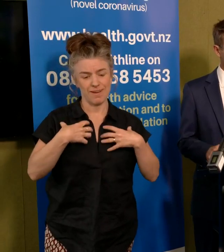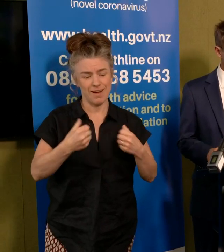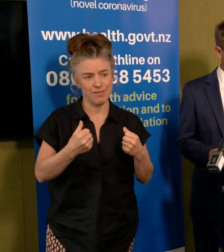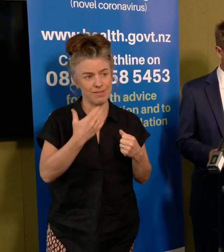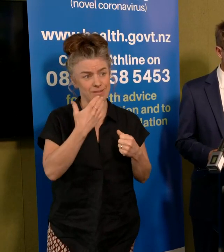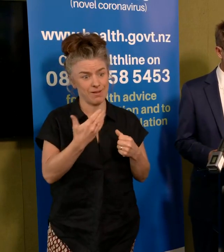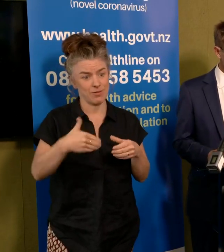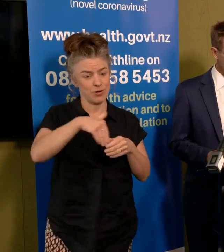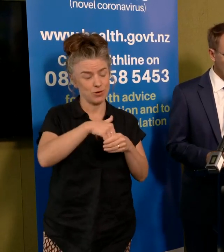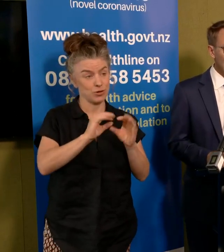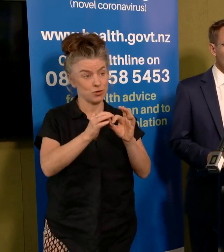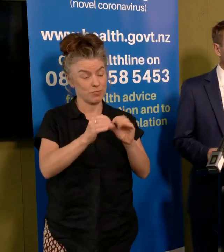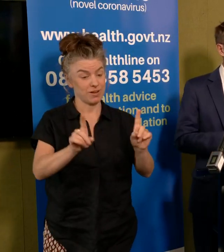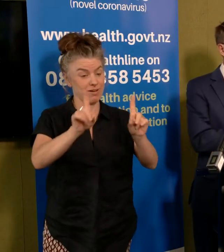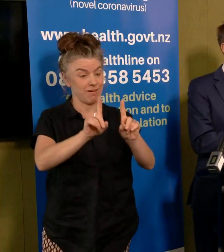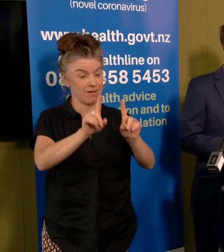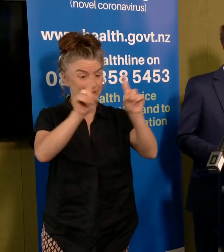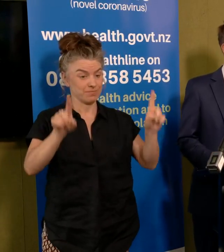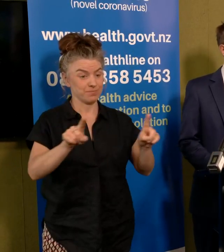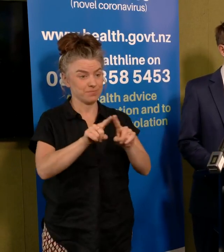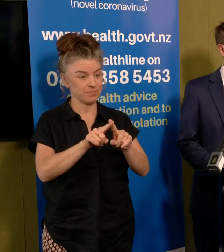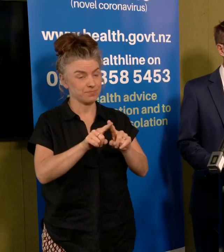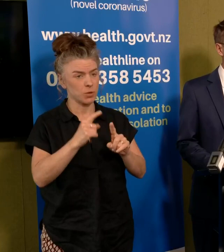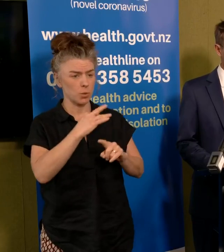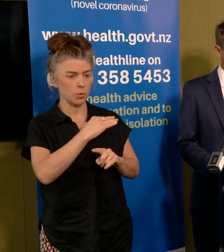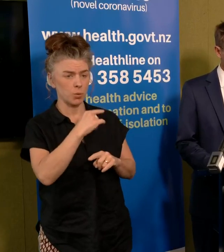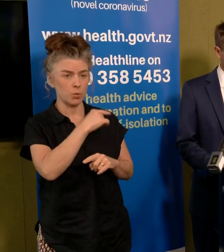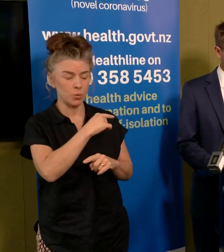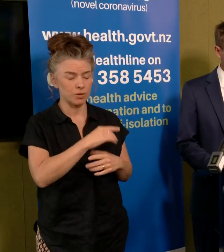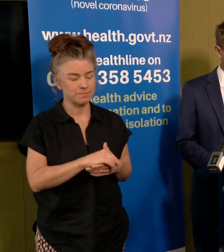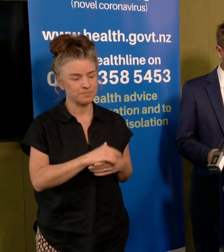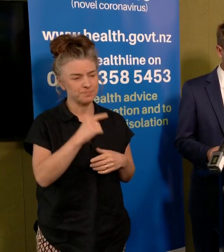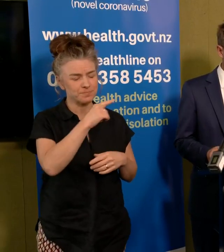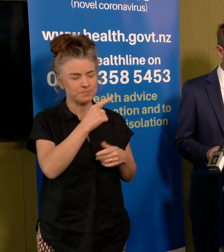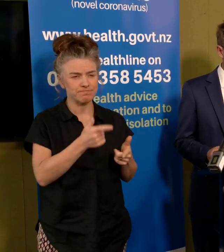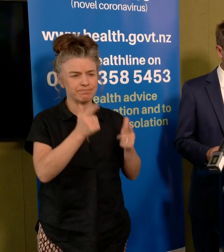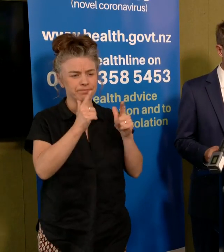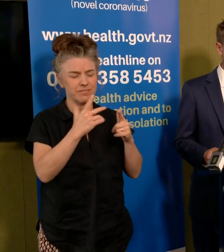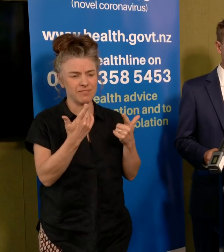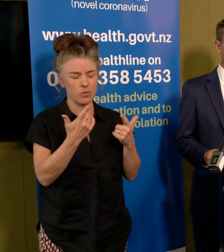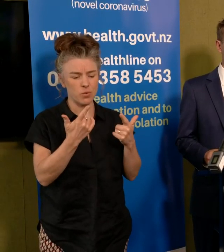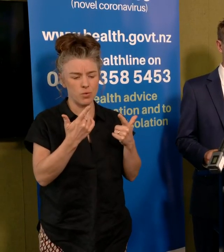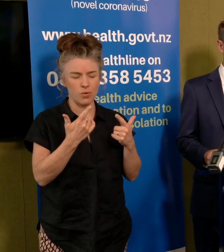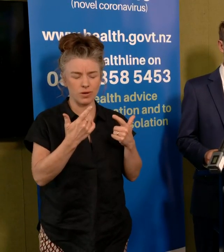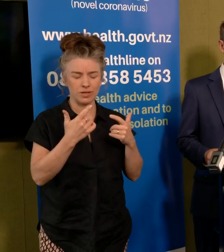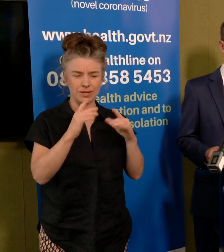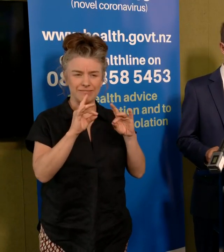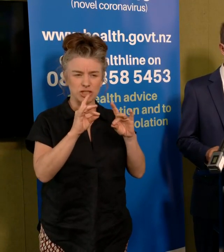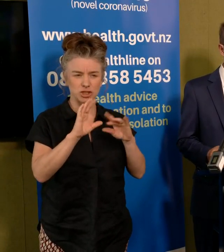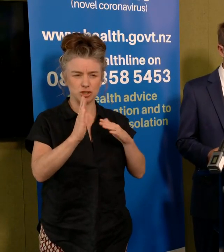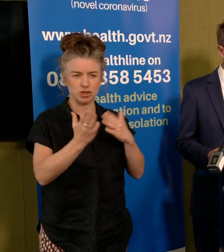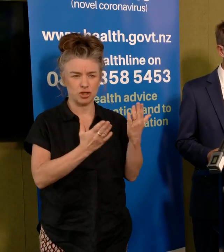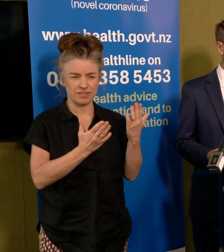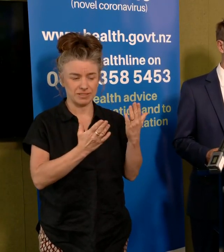sign language interpreter in your picture. I have with me today the Clinical Leader for Infection Services at Capital and